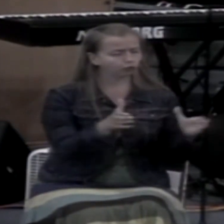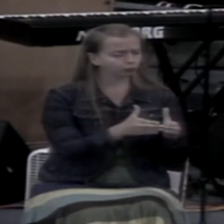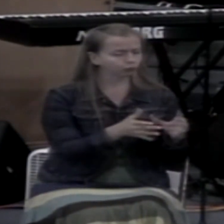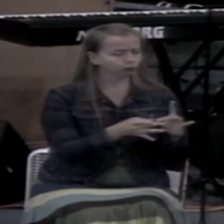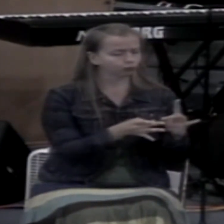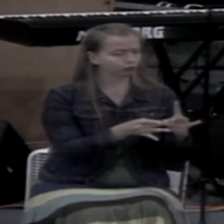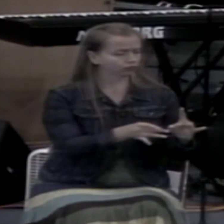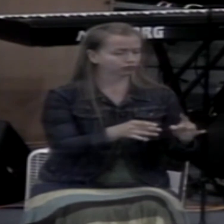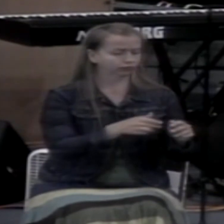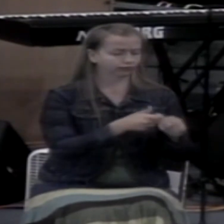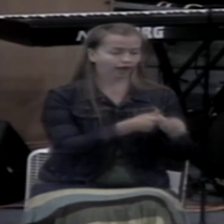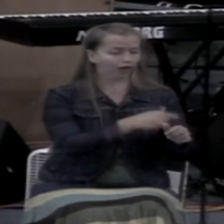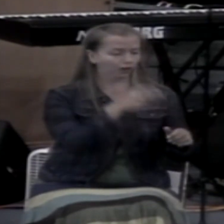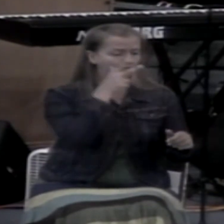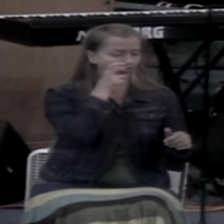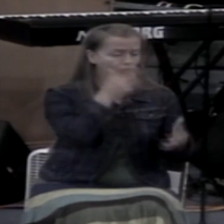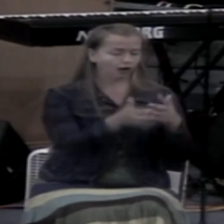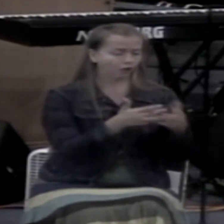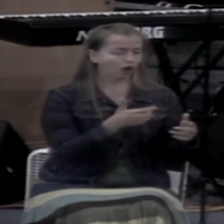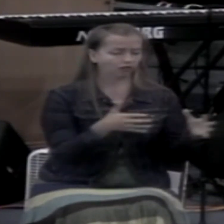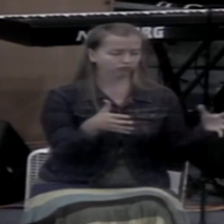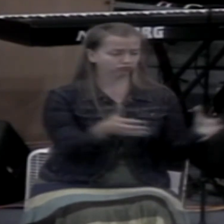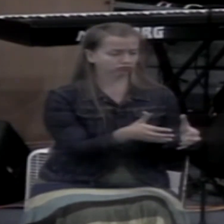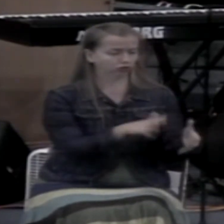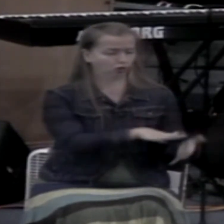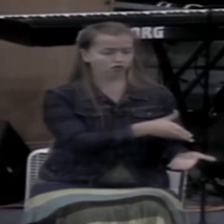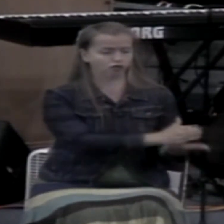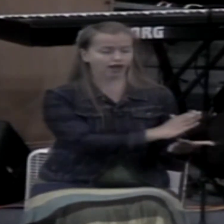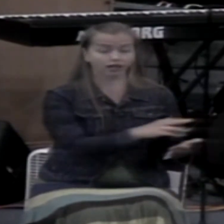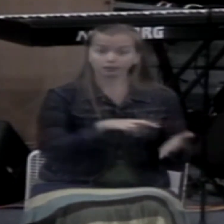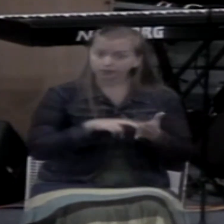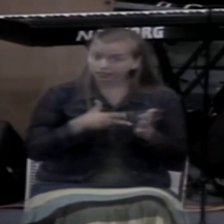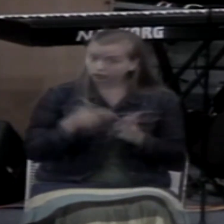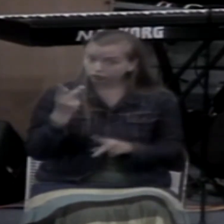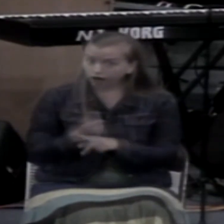None of your business. Do I like what he does?